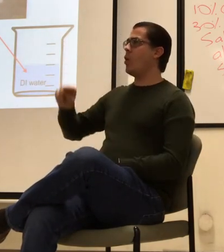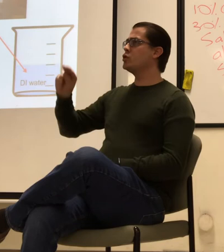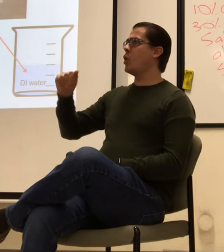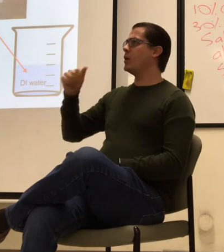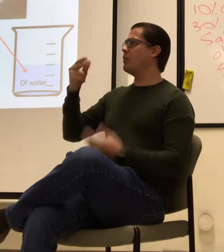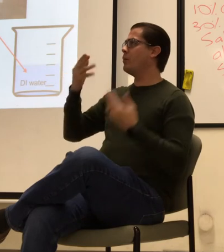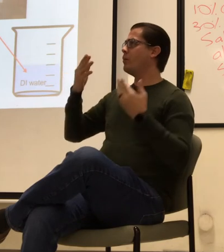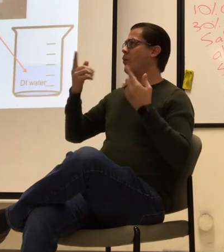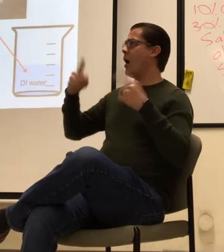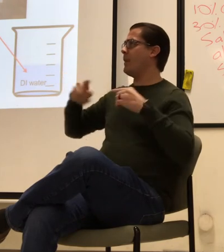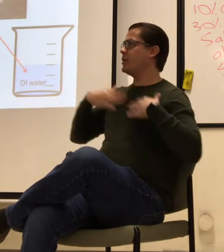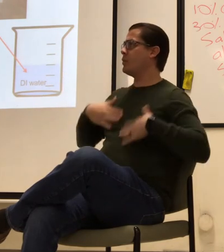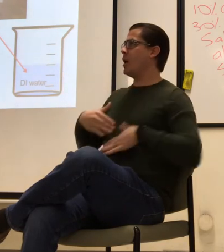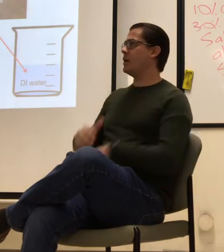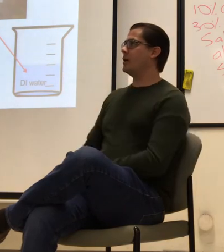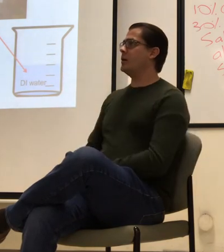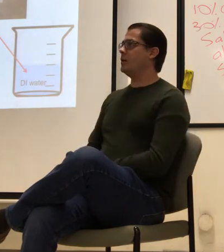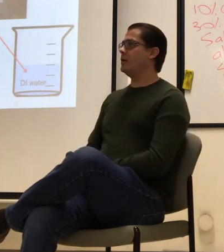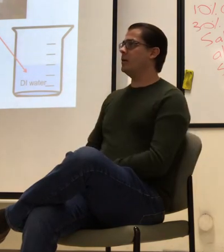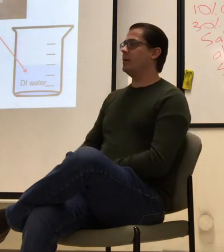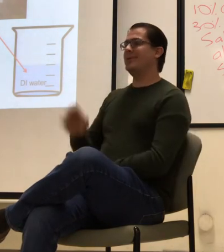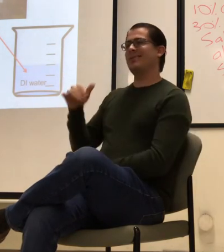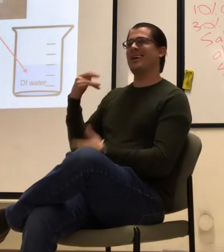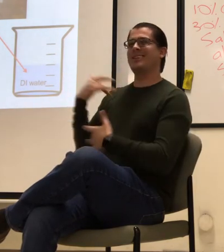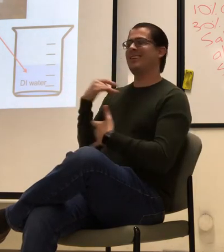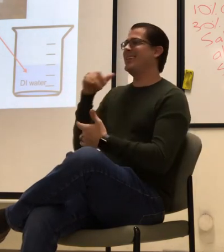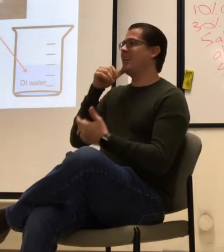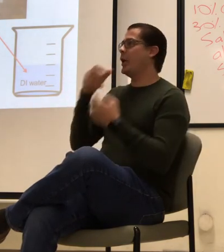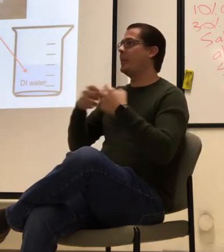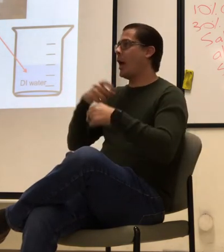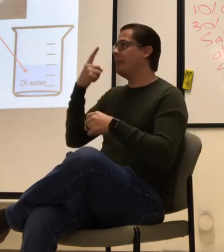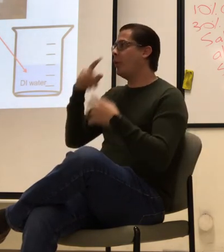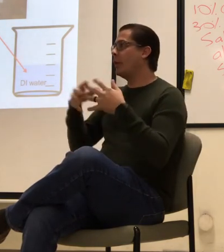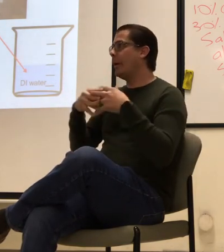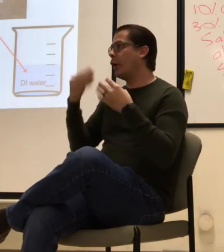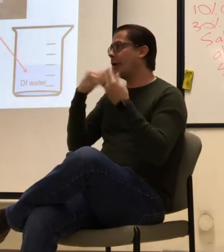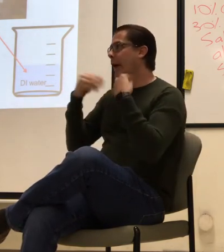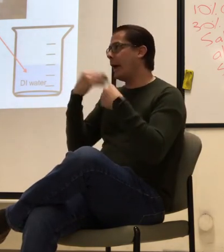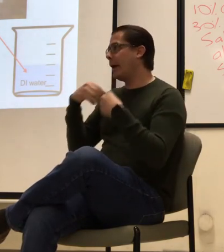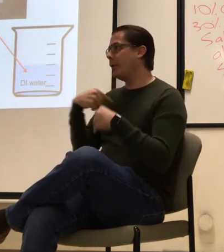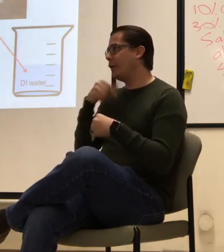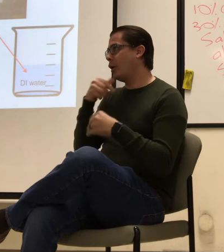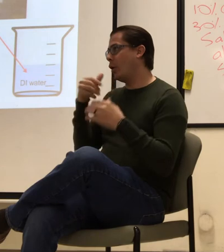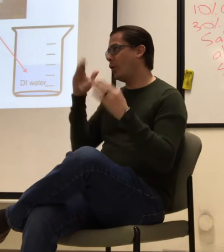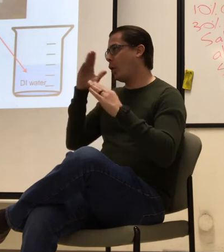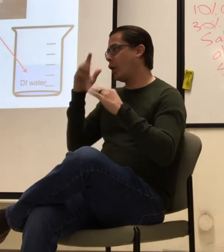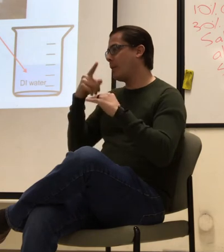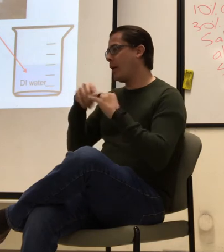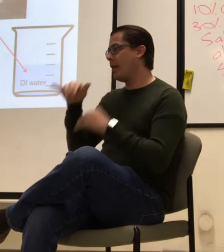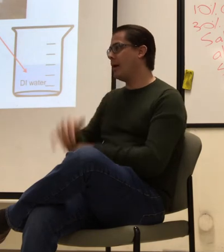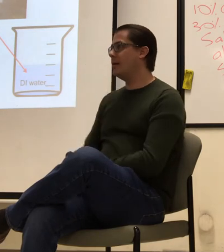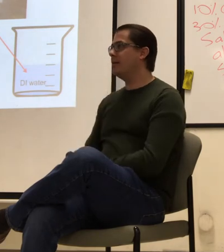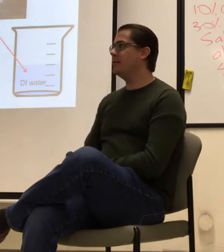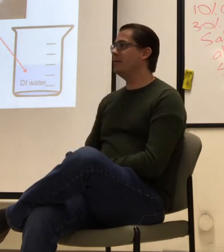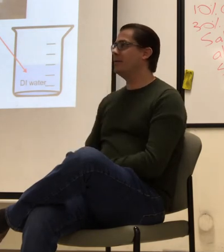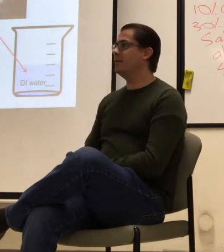sodium in you? Like what? Yeah, but that's usually not a problem in the American diet. We don't worry about that.